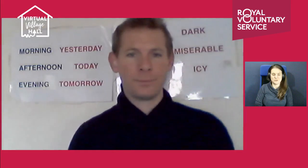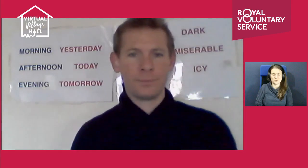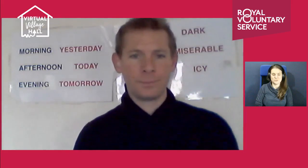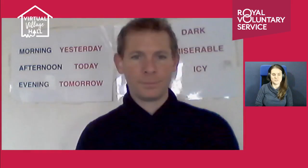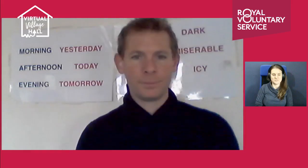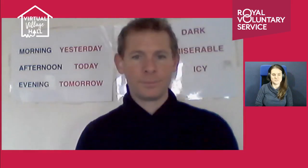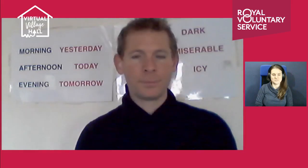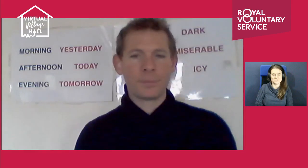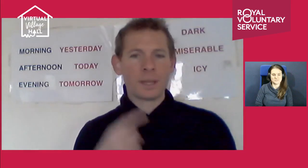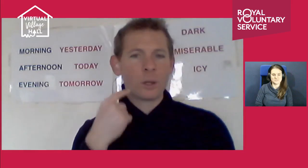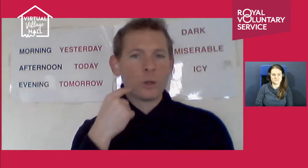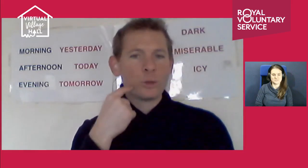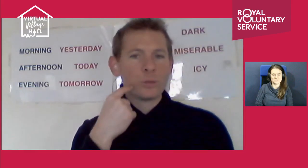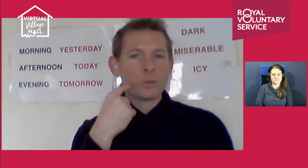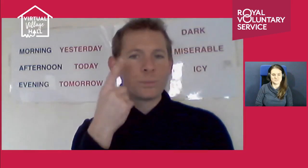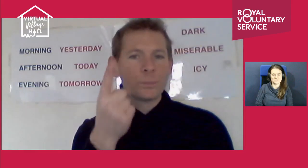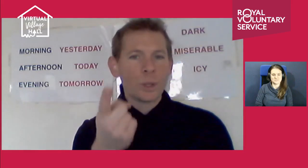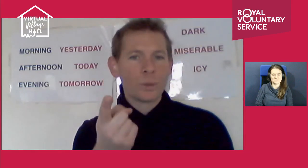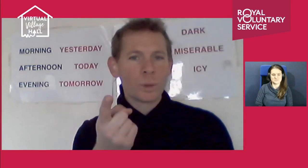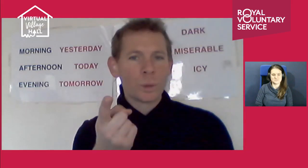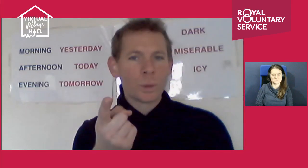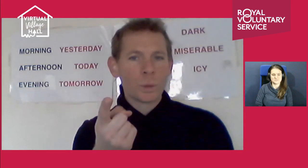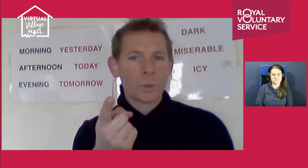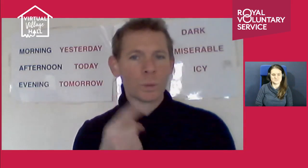So tomorrow.